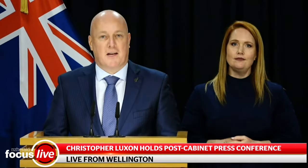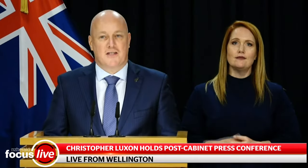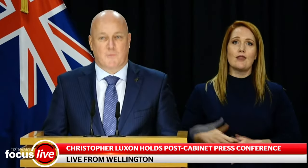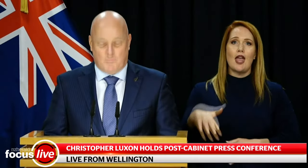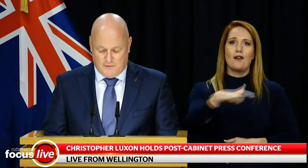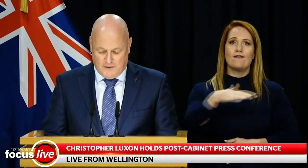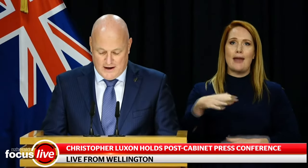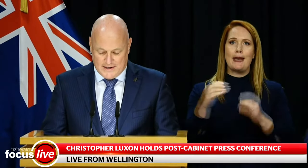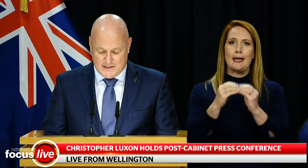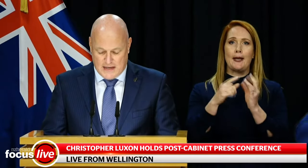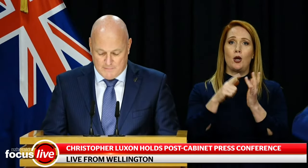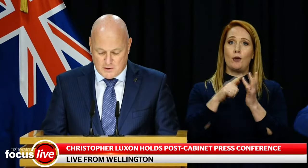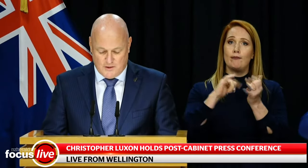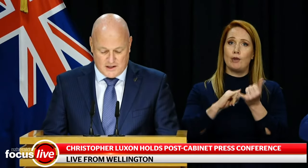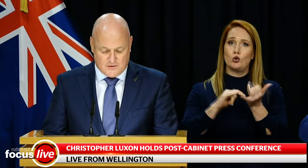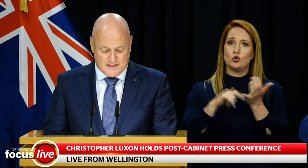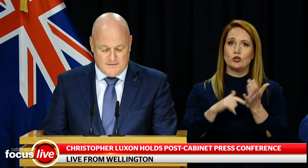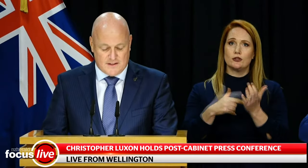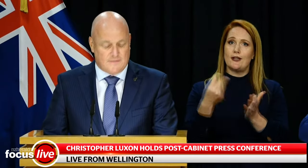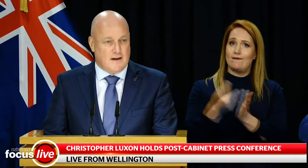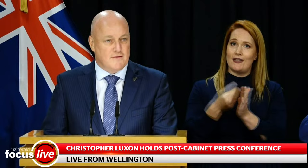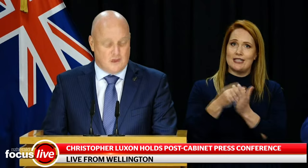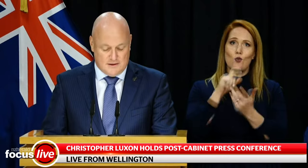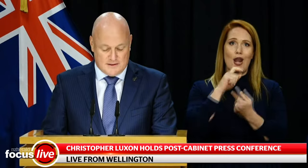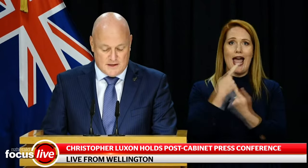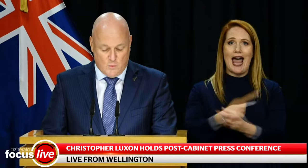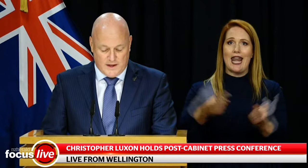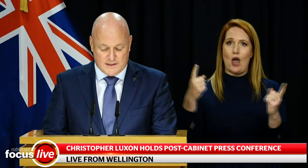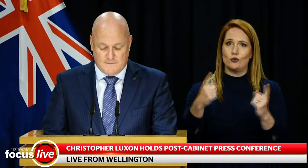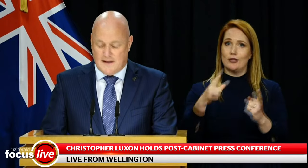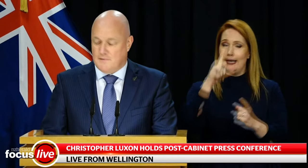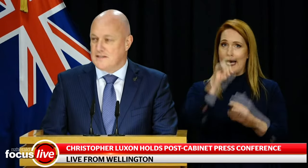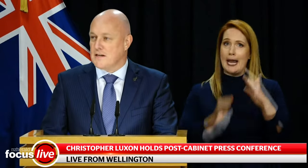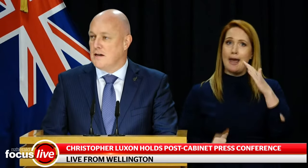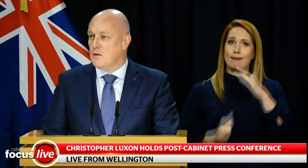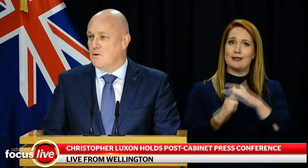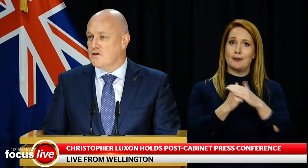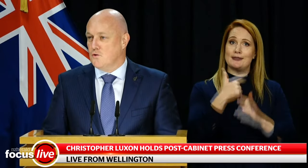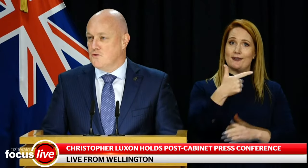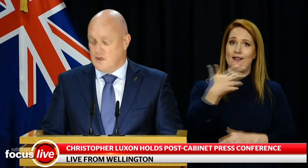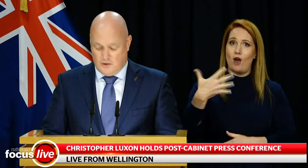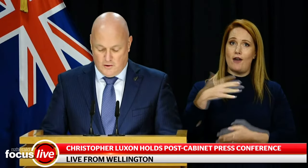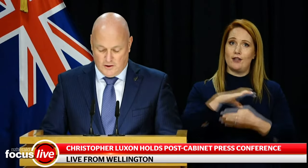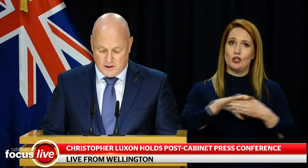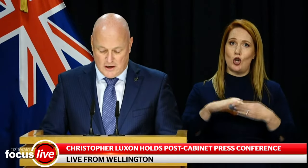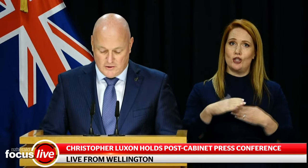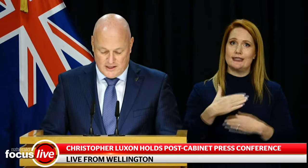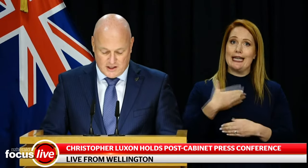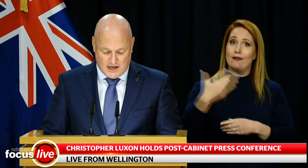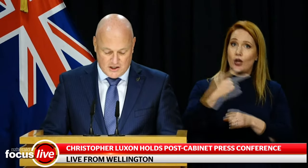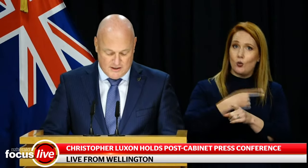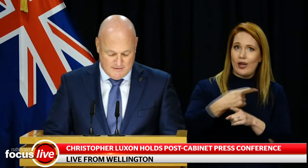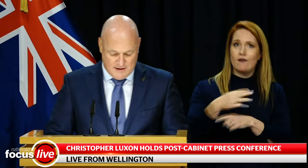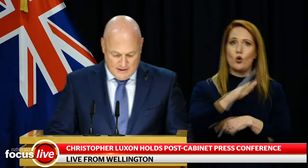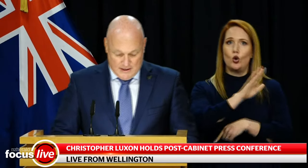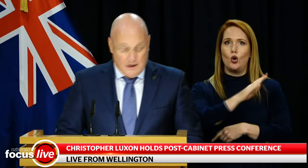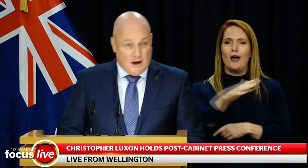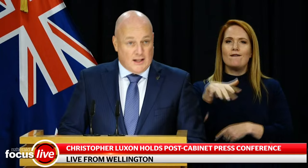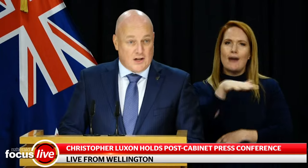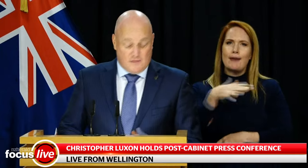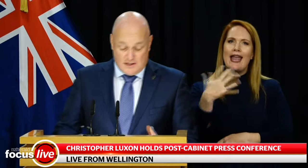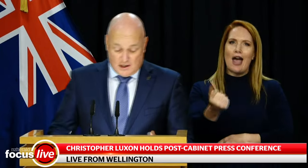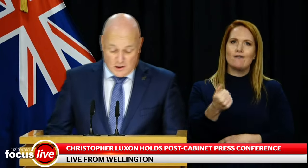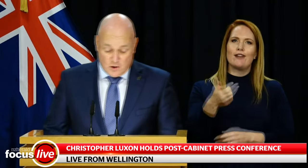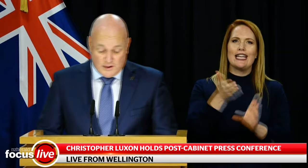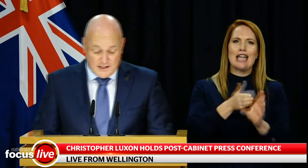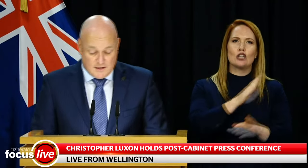boost package that will provide up to an extra $75 a week to families with children in early childhood education. I'll